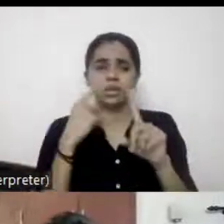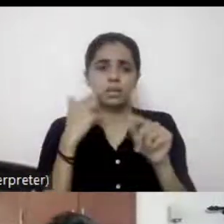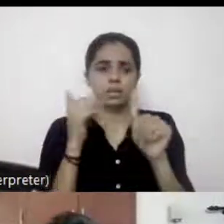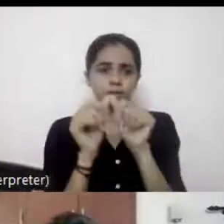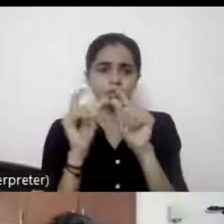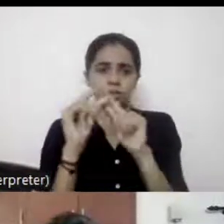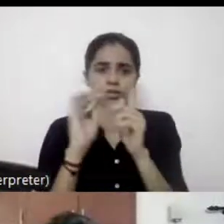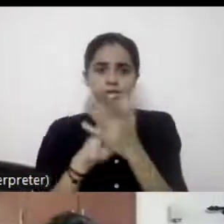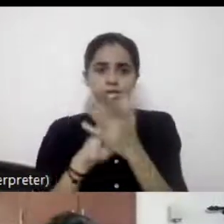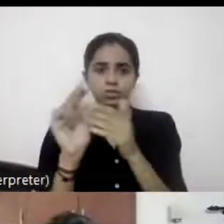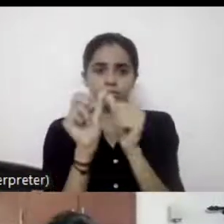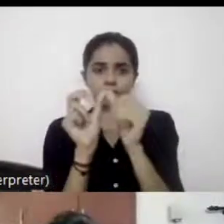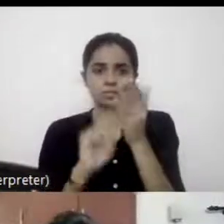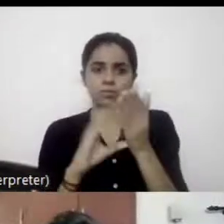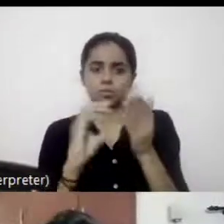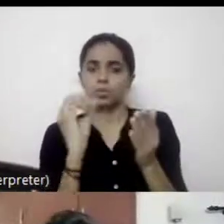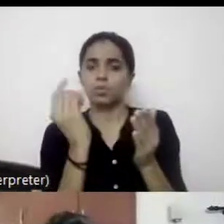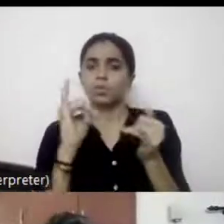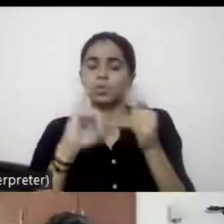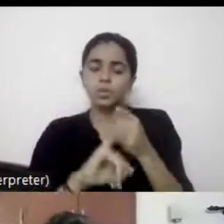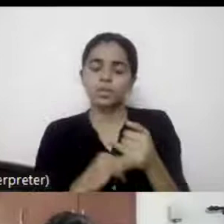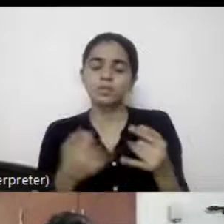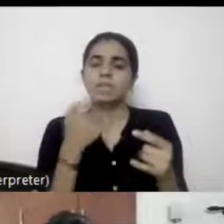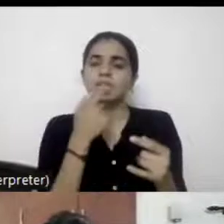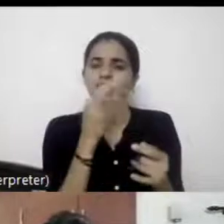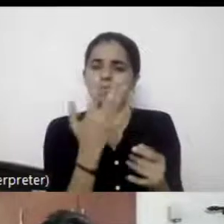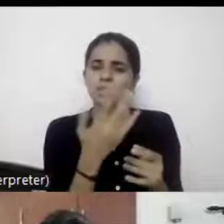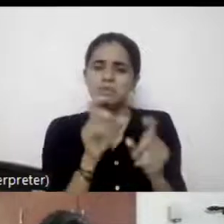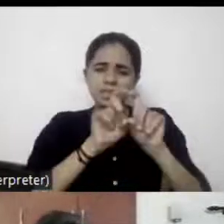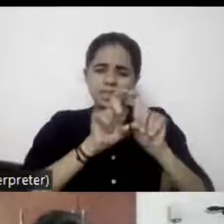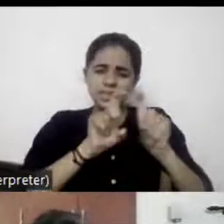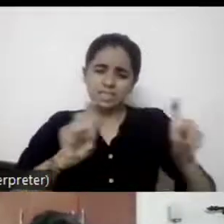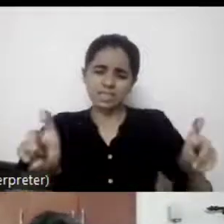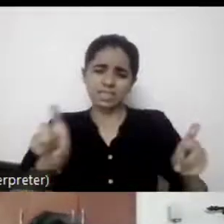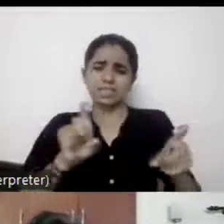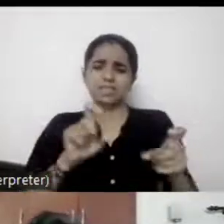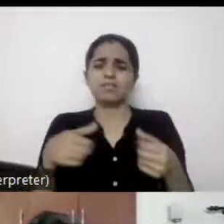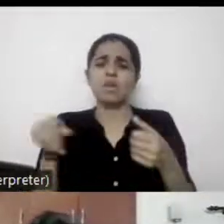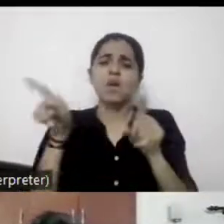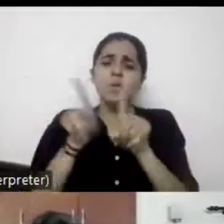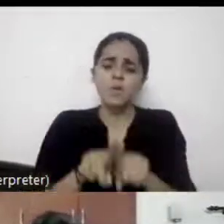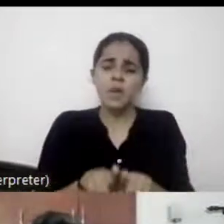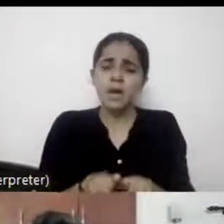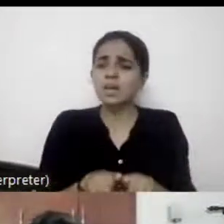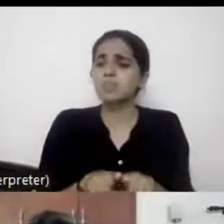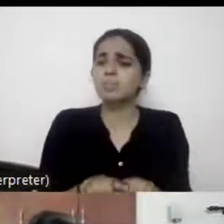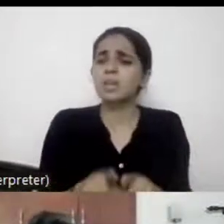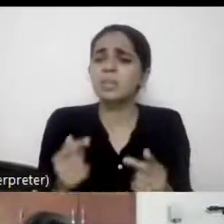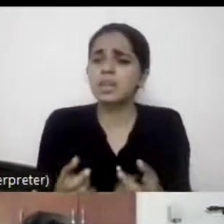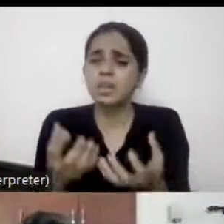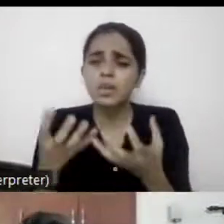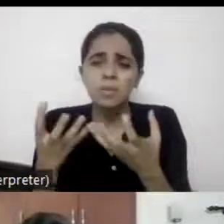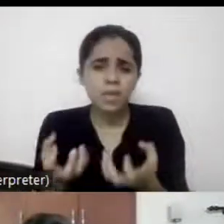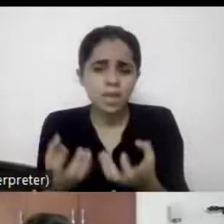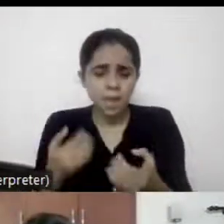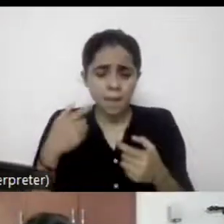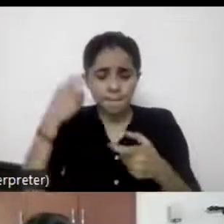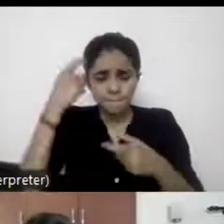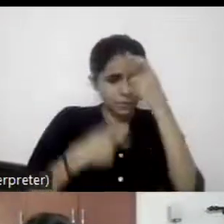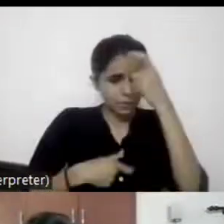clarity. And something which is unattainable in human